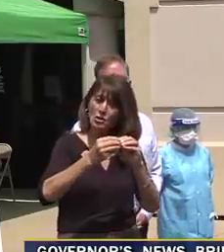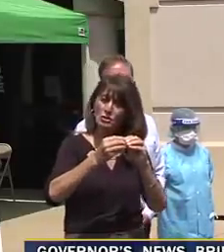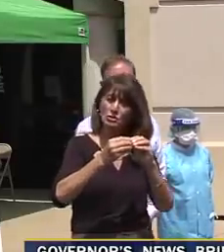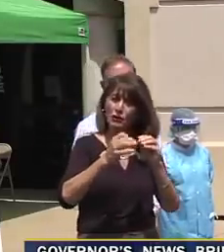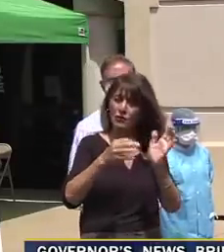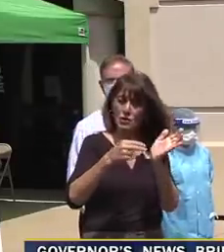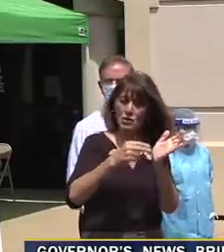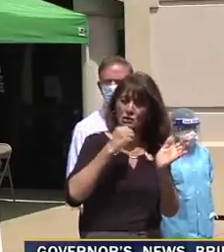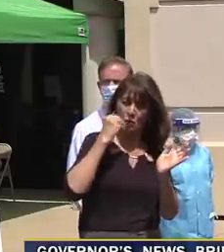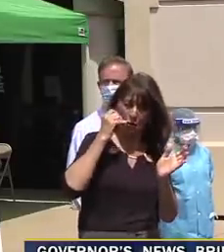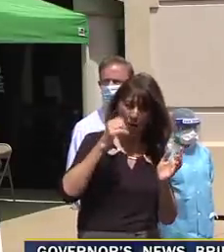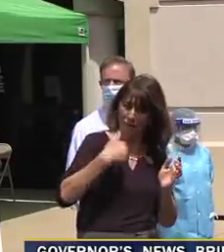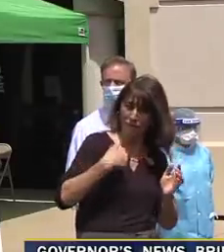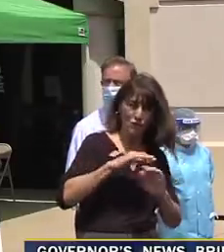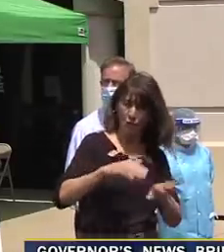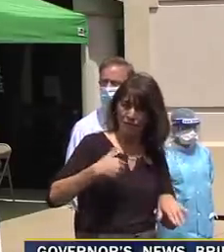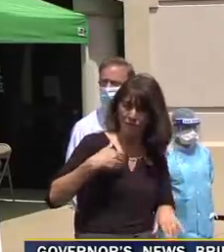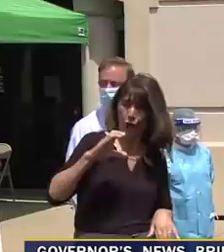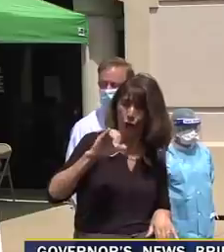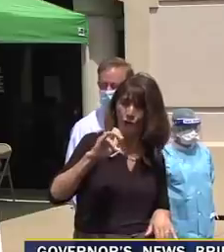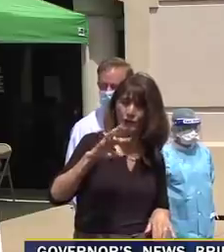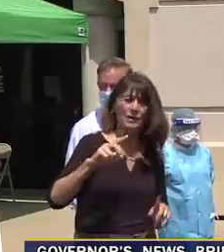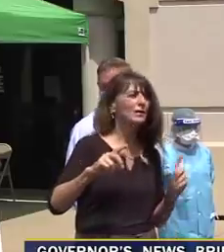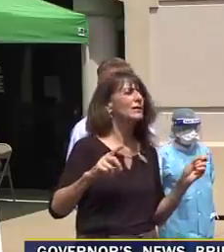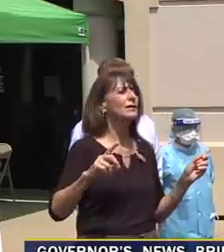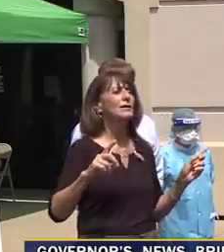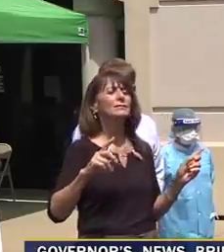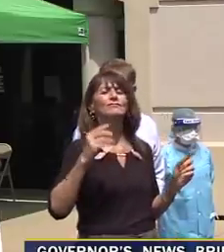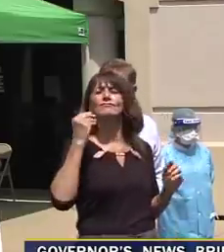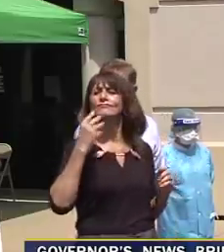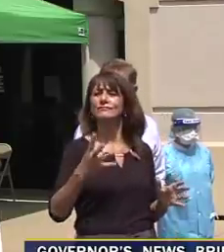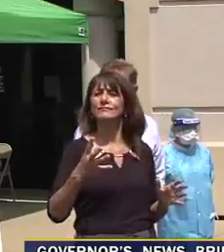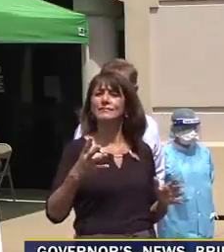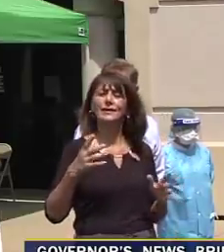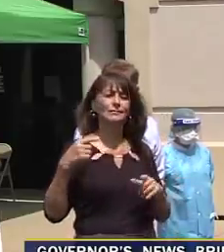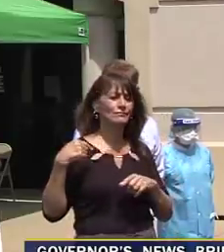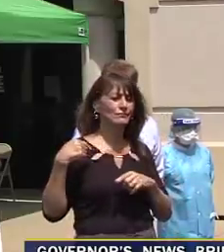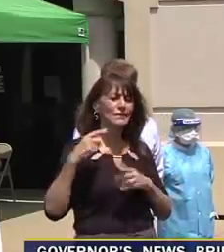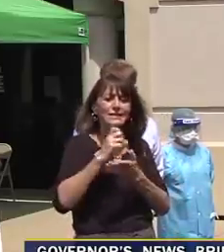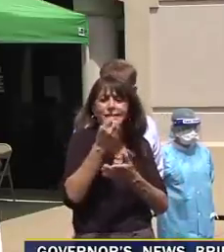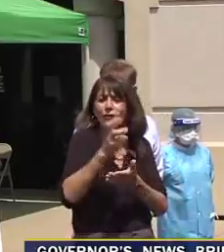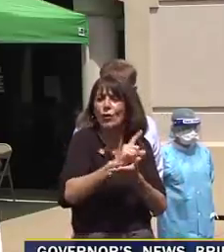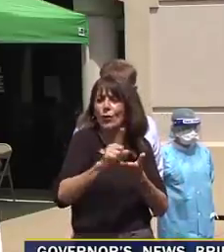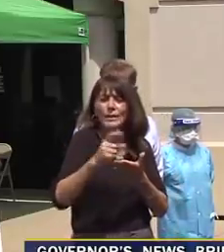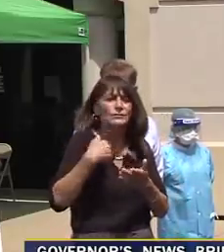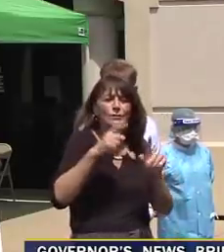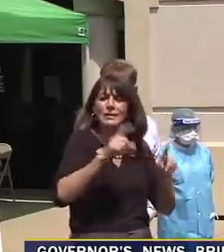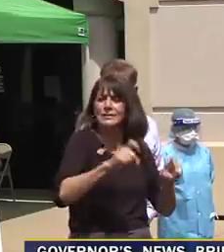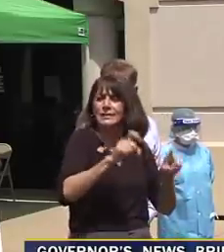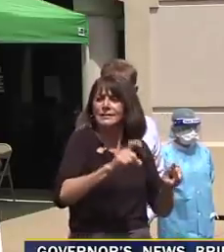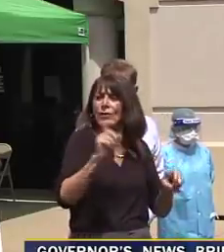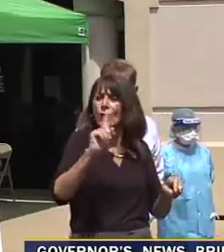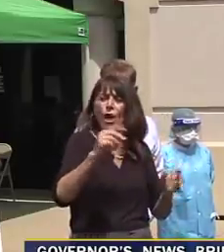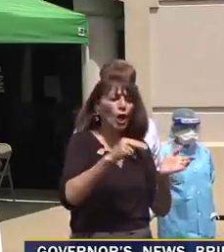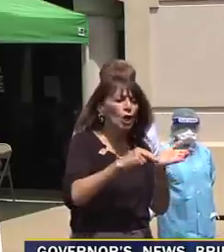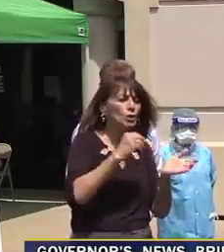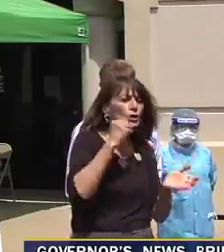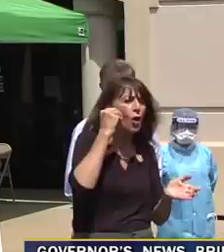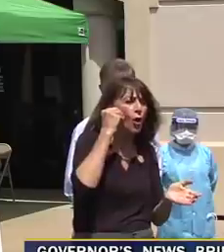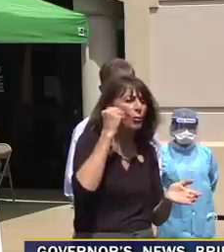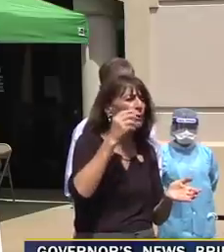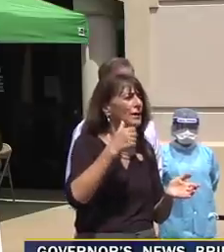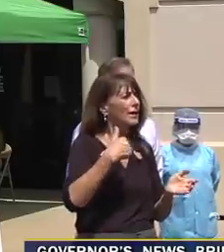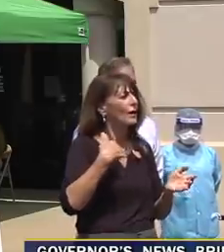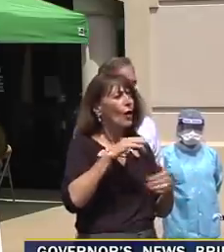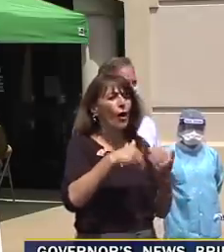but. Yeah, but as I think you know, we've been testing in nursing homes now for several weeks. We report that data and the results